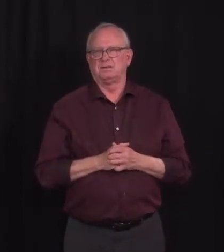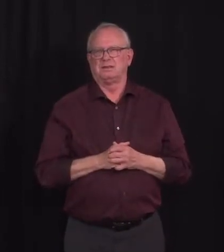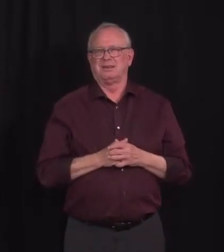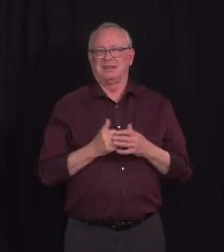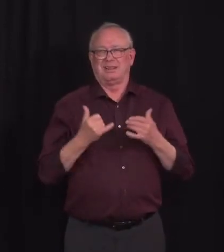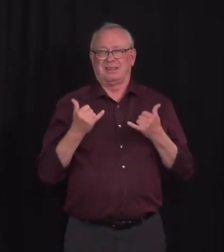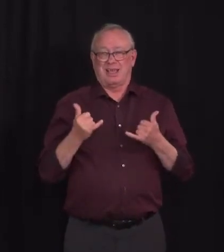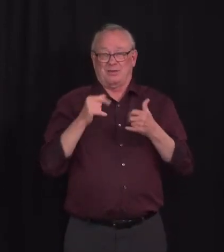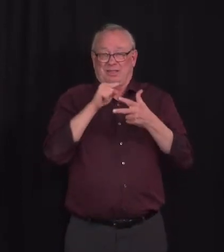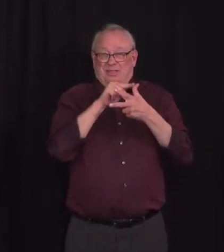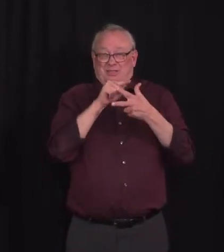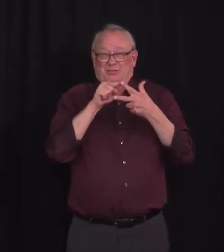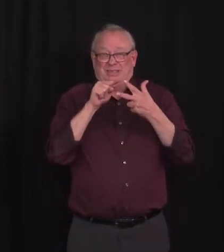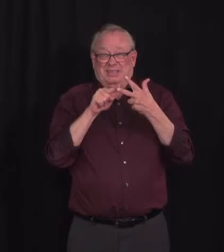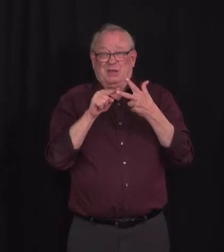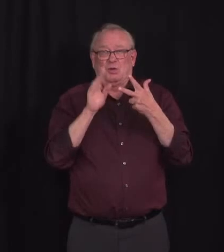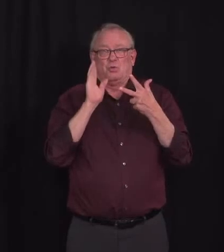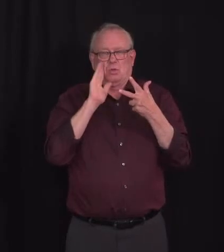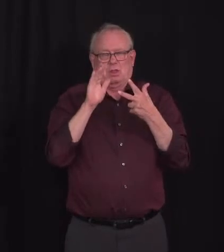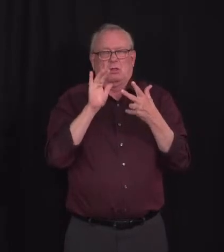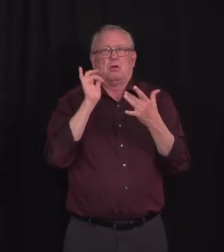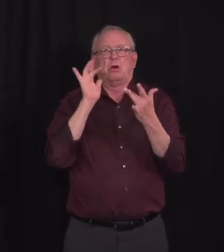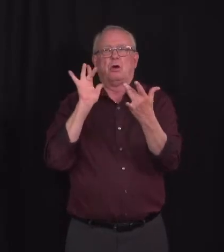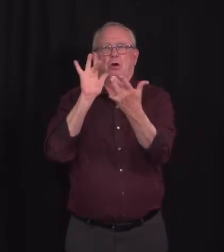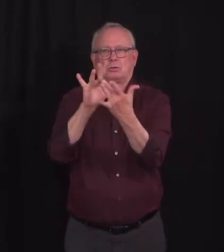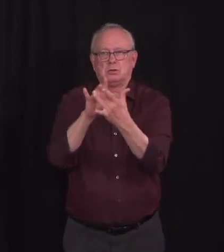for every single positive case.